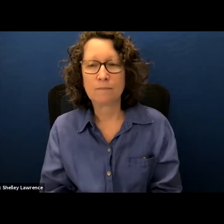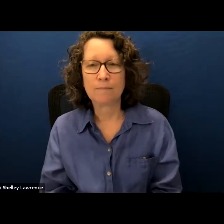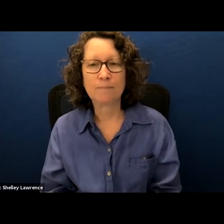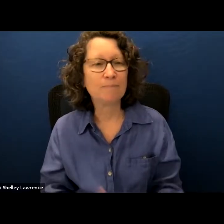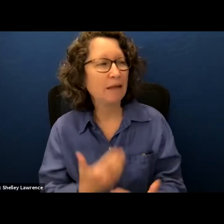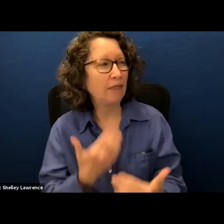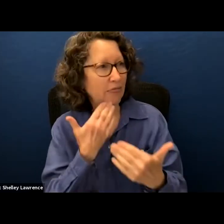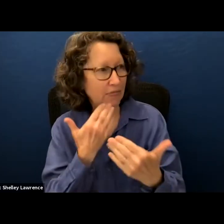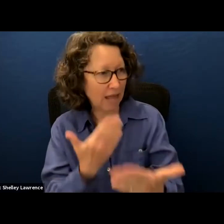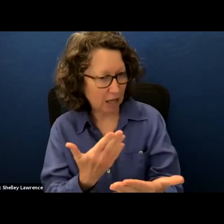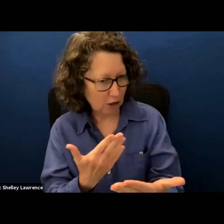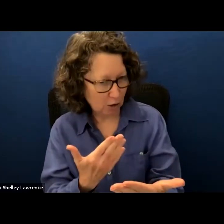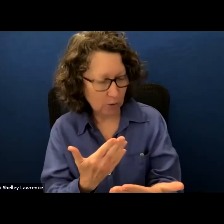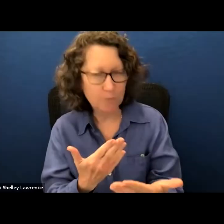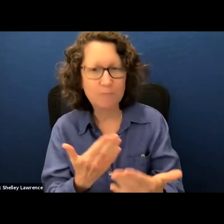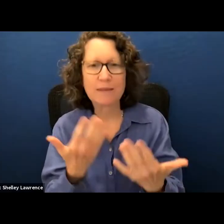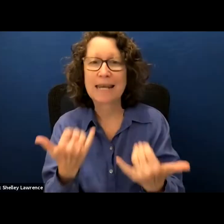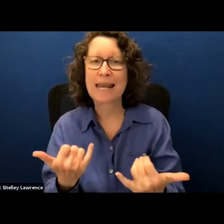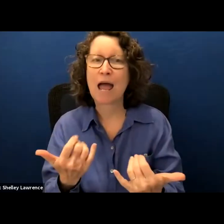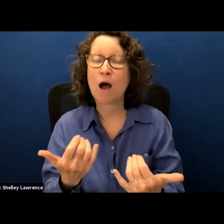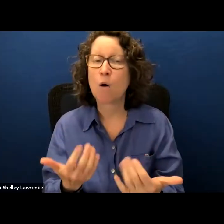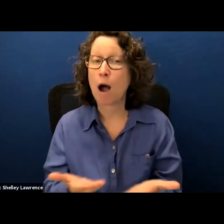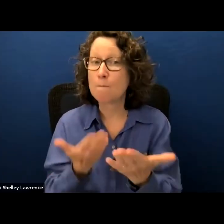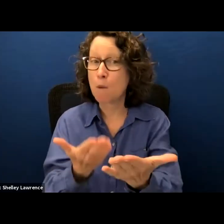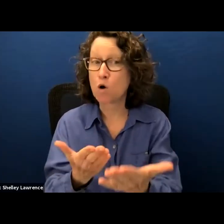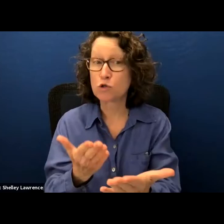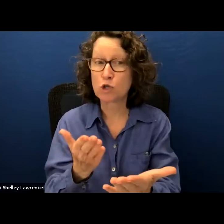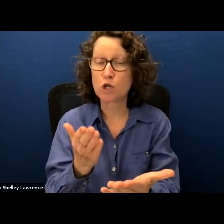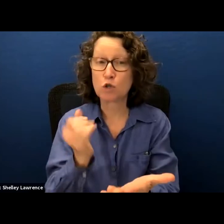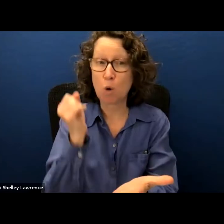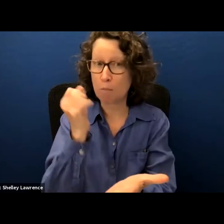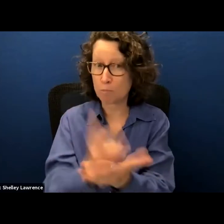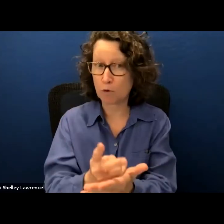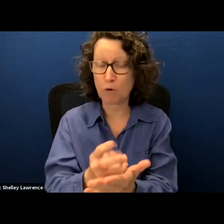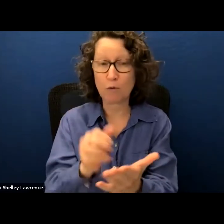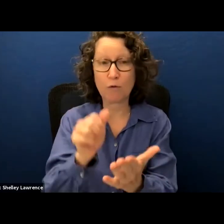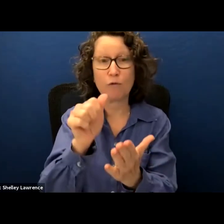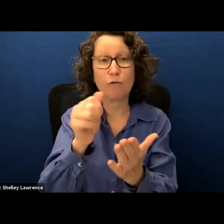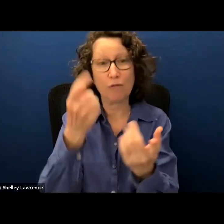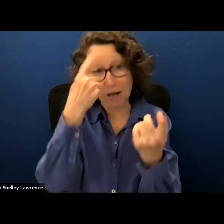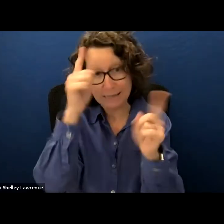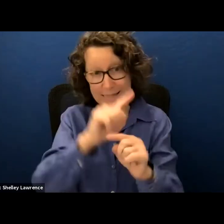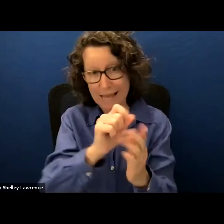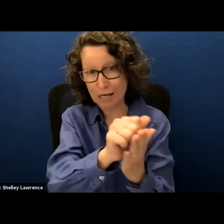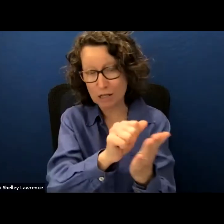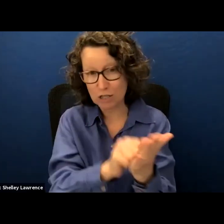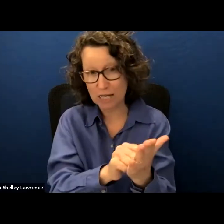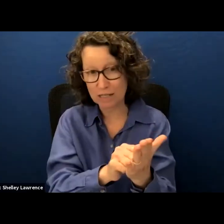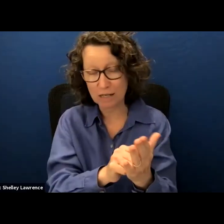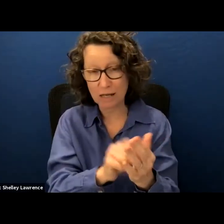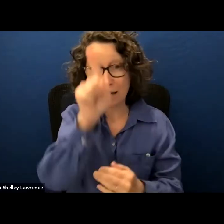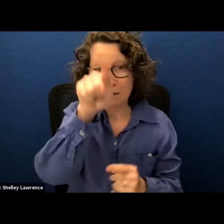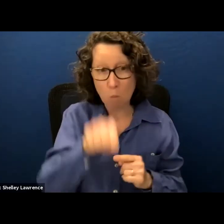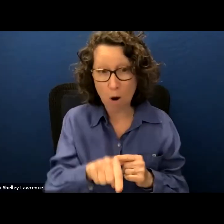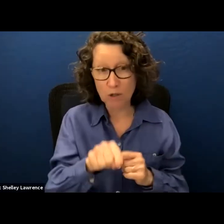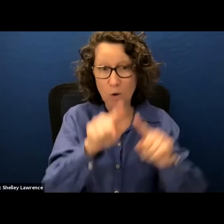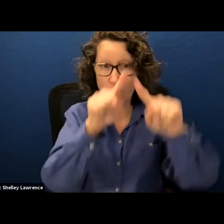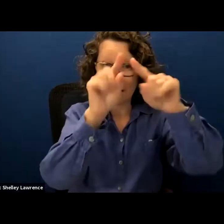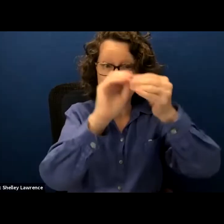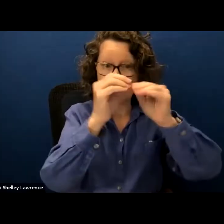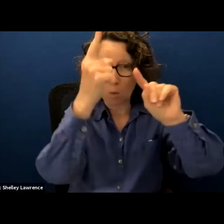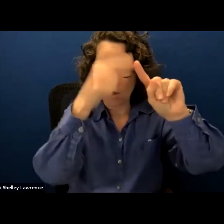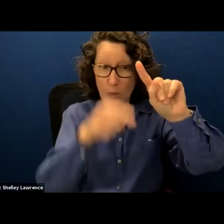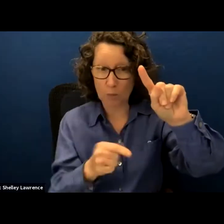Thank you. May I now have a motion to approve the consent agenda as presented on items 1 to 15? Ms.